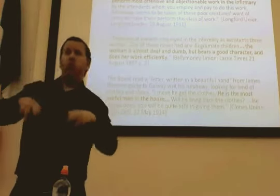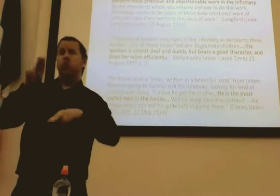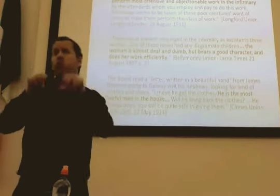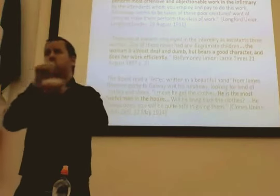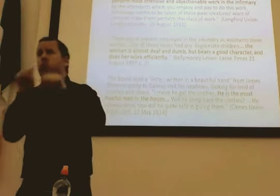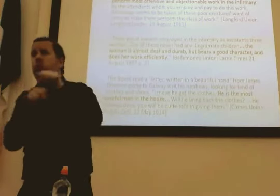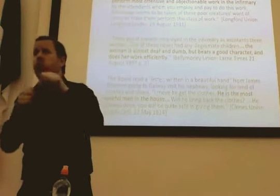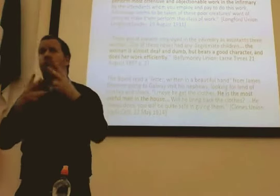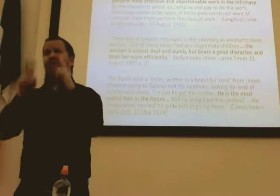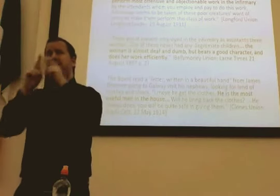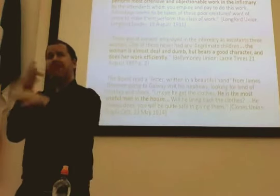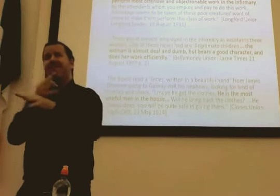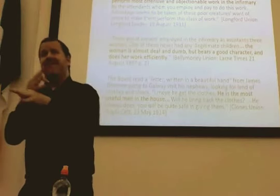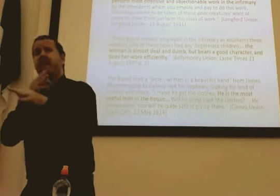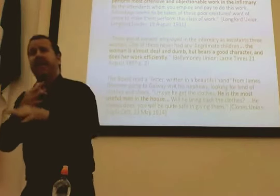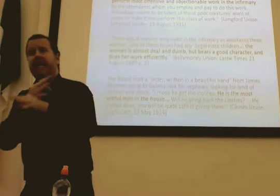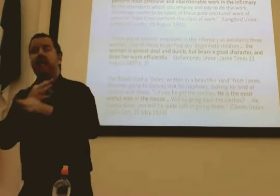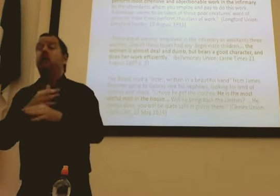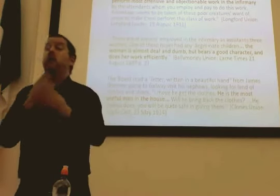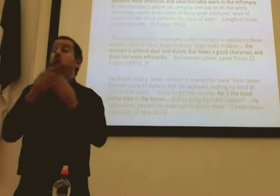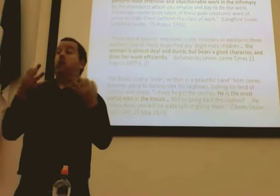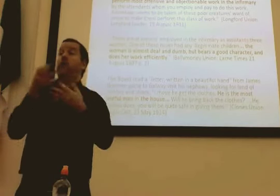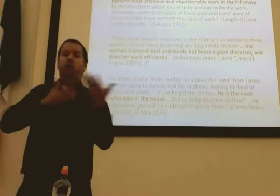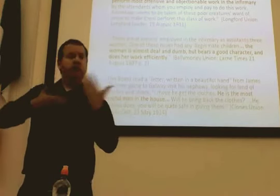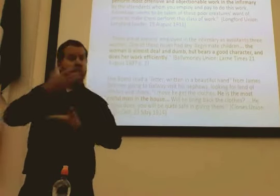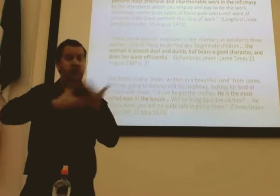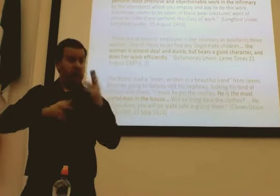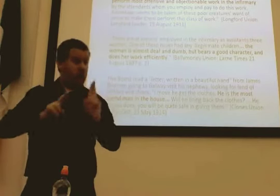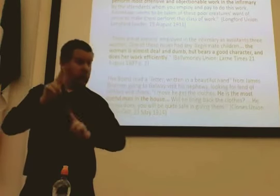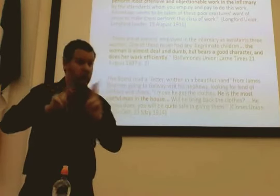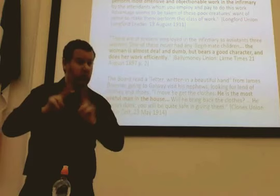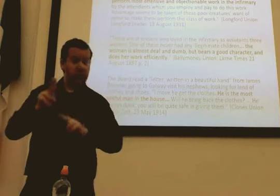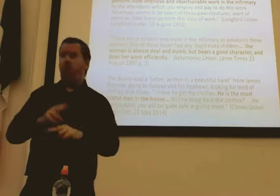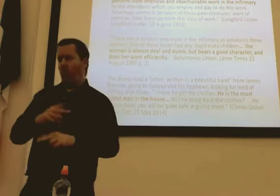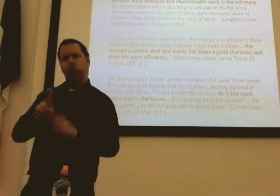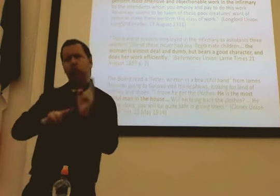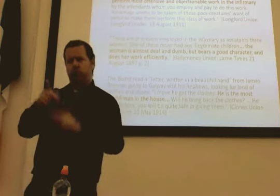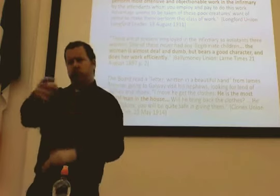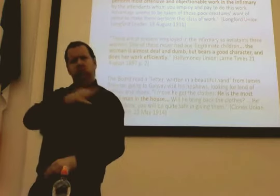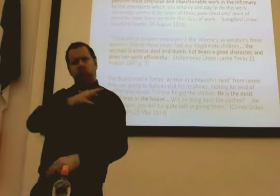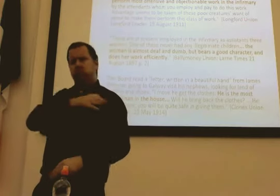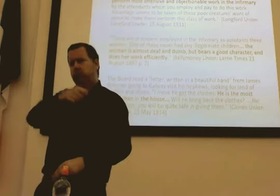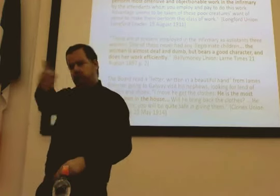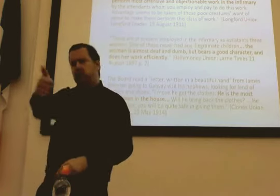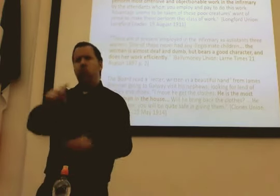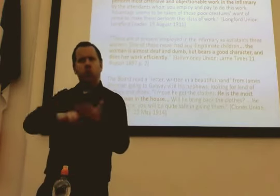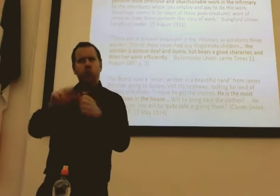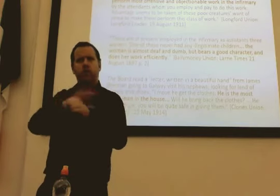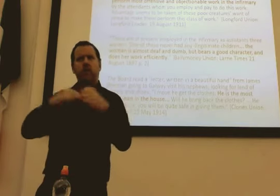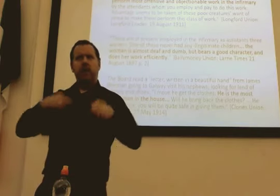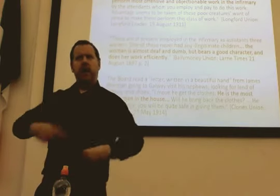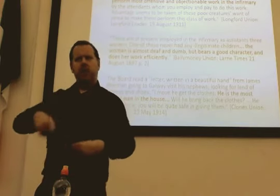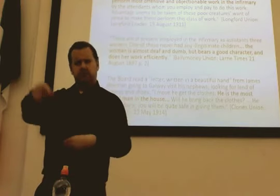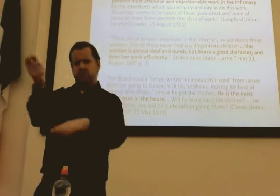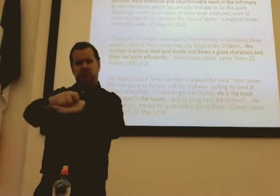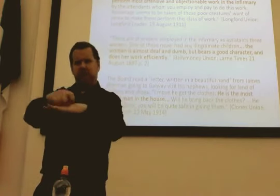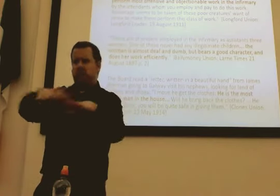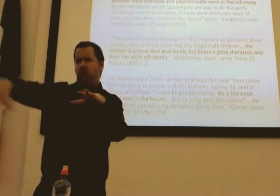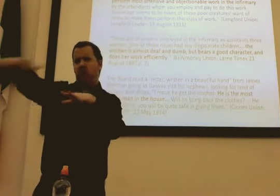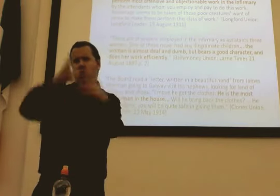of Guardians for, like this person was appealing to the Board of Guardians to the workhouse for new clothes, and they were discussing and deliberating whether they should or not. And they said, oh, absolutely,